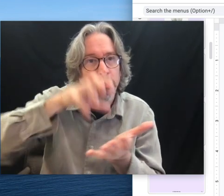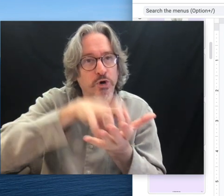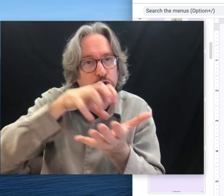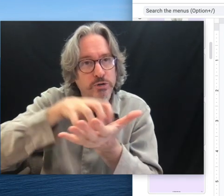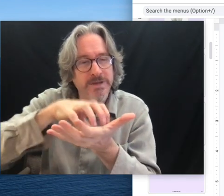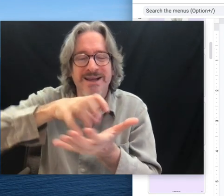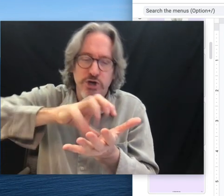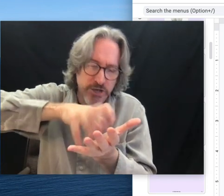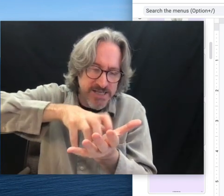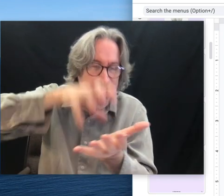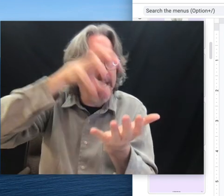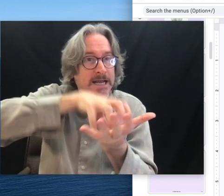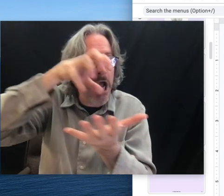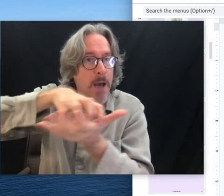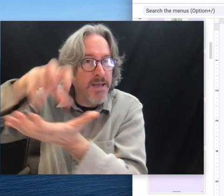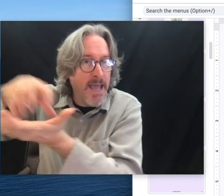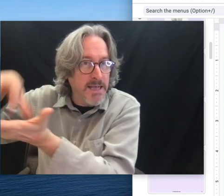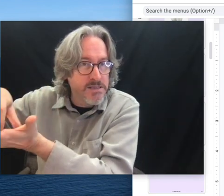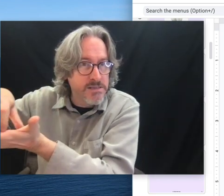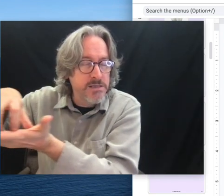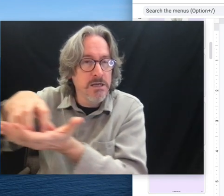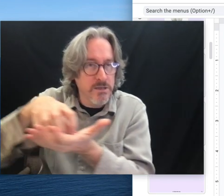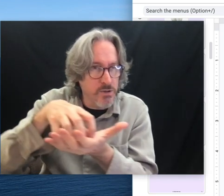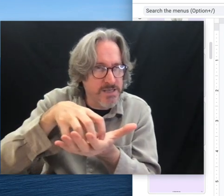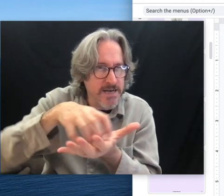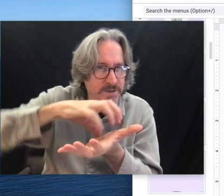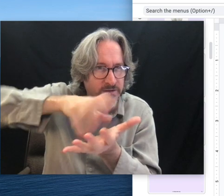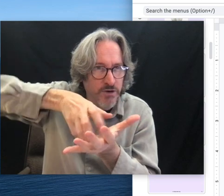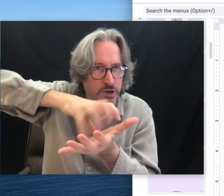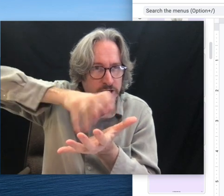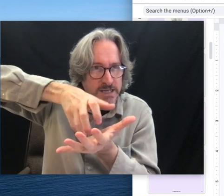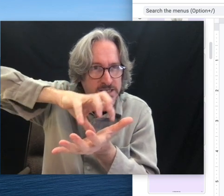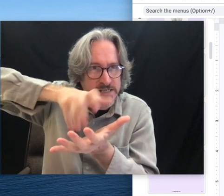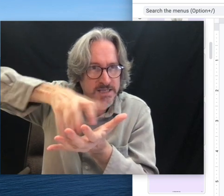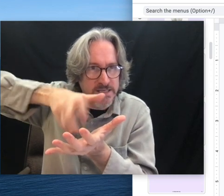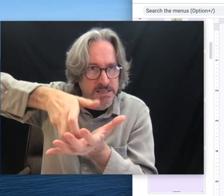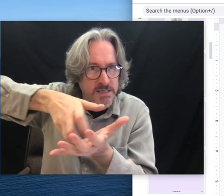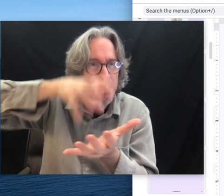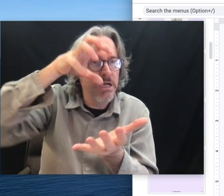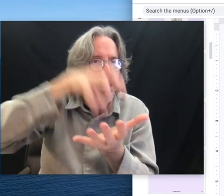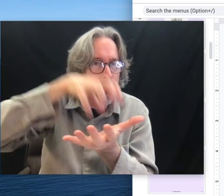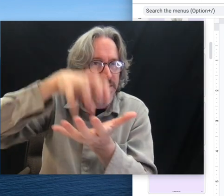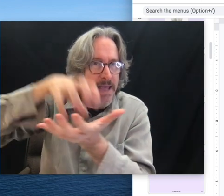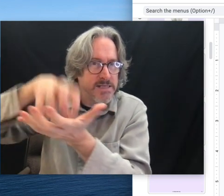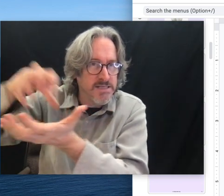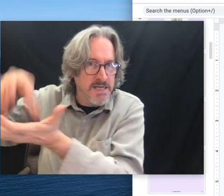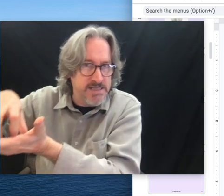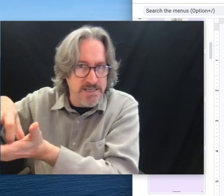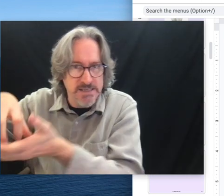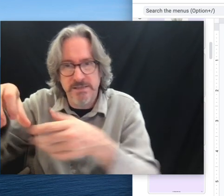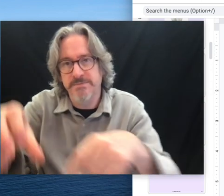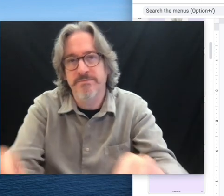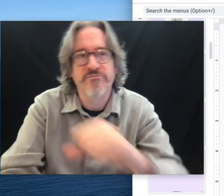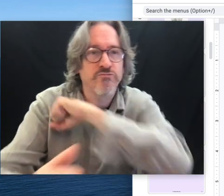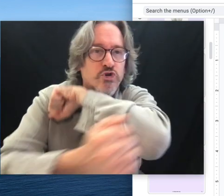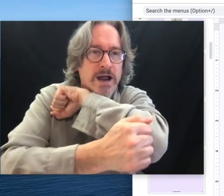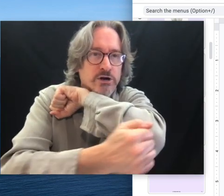Cookies and cupcakes. Those tend to be different. Cookies does this. Cupcakes does